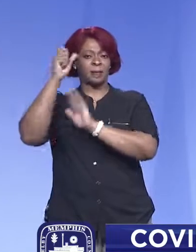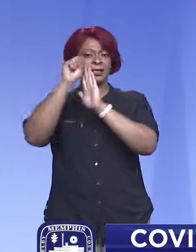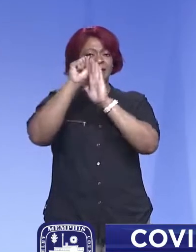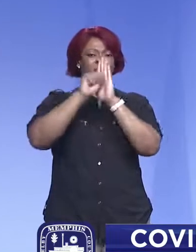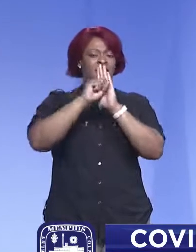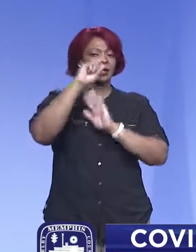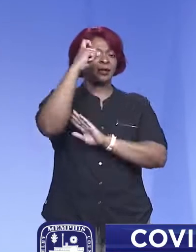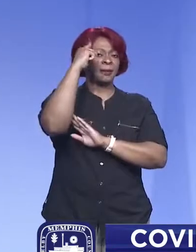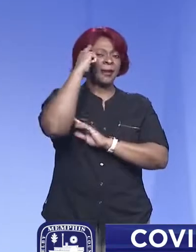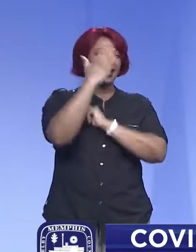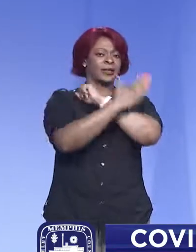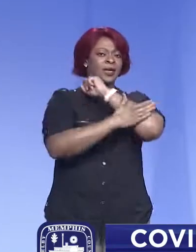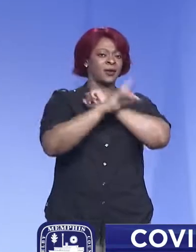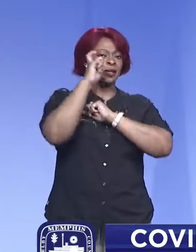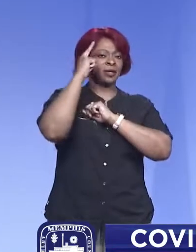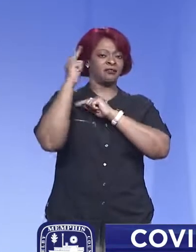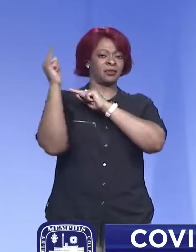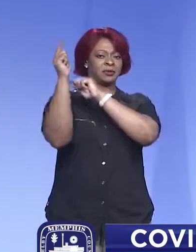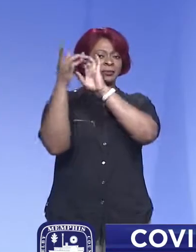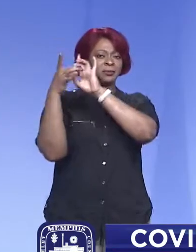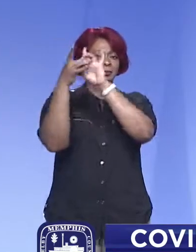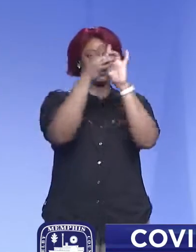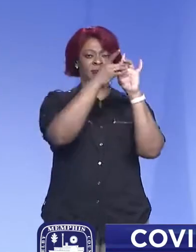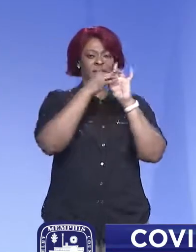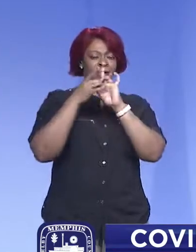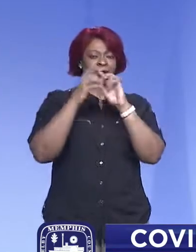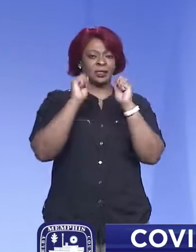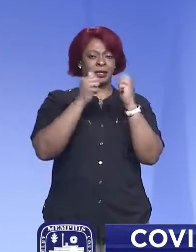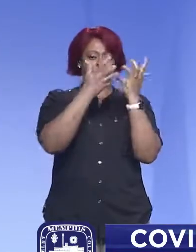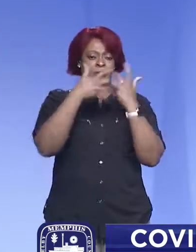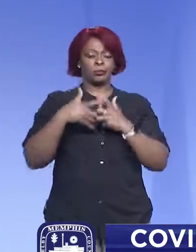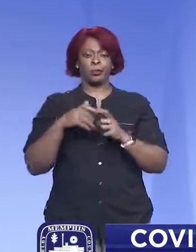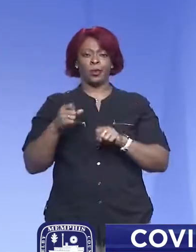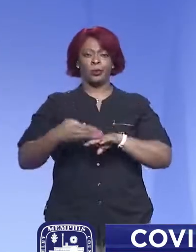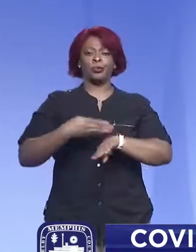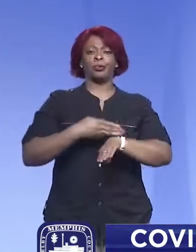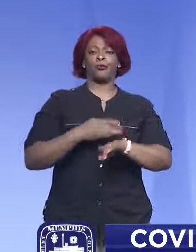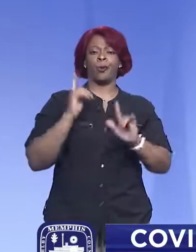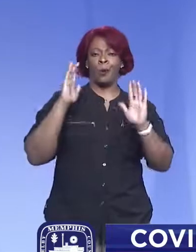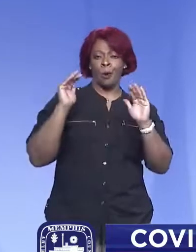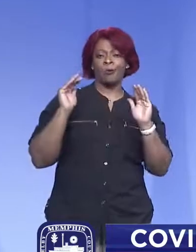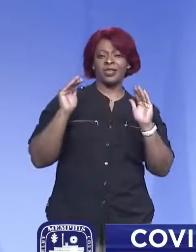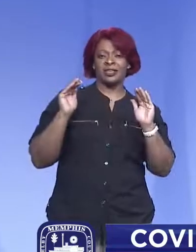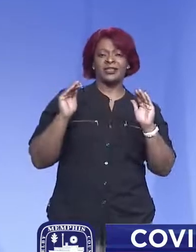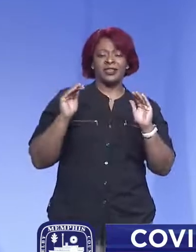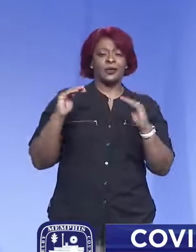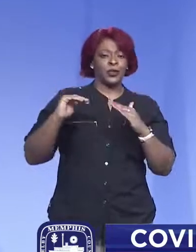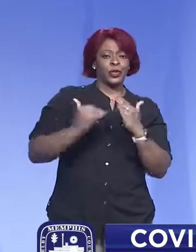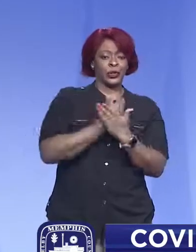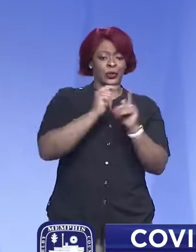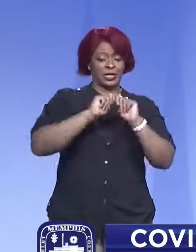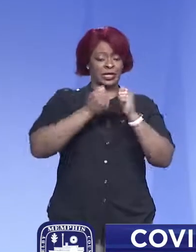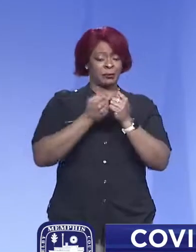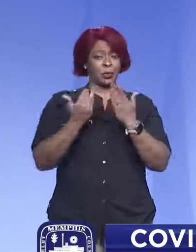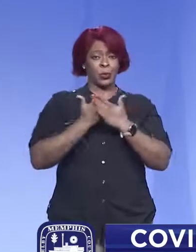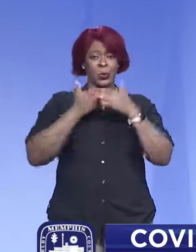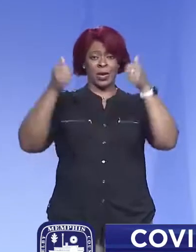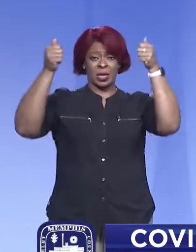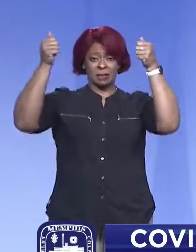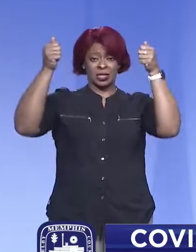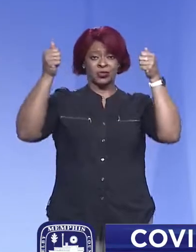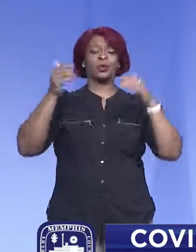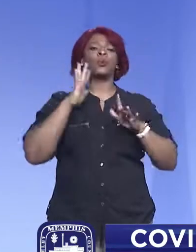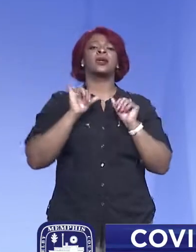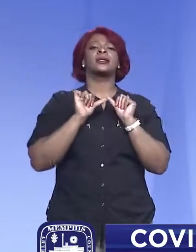government, and county governments can be improved. And hopefully with the new team and the new administration,